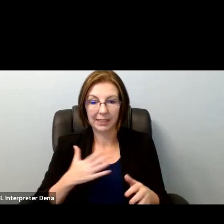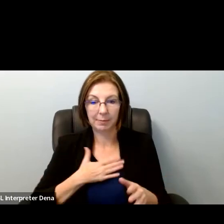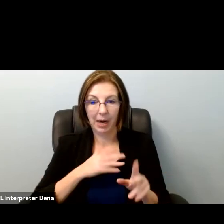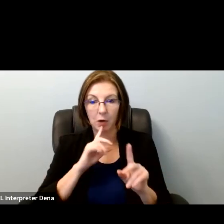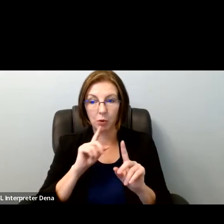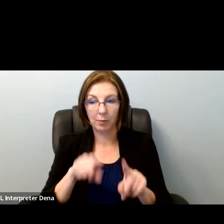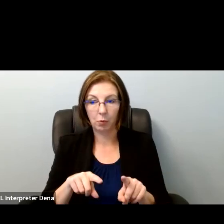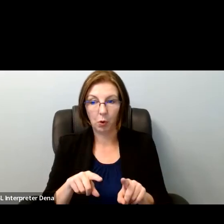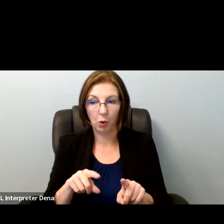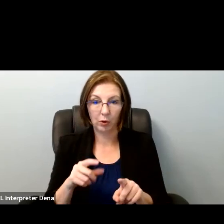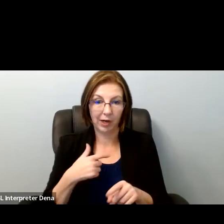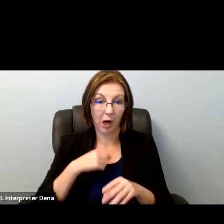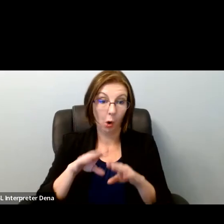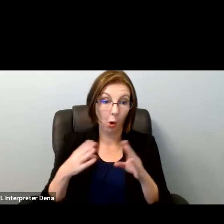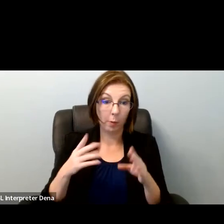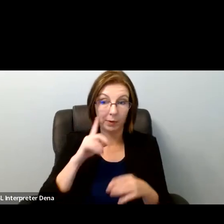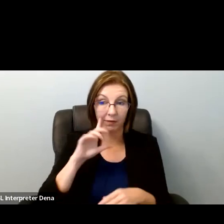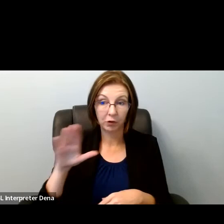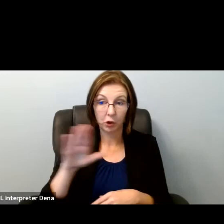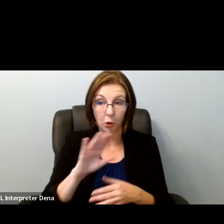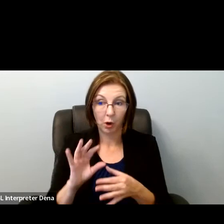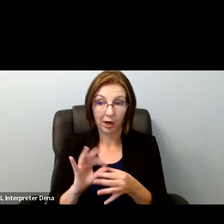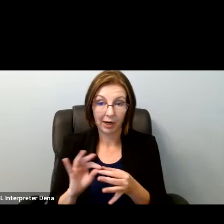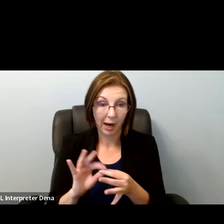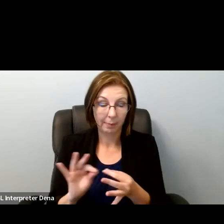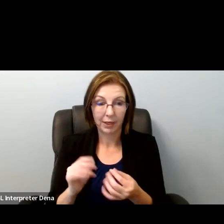any questions or comments.